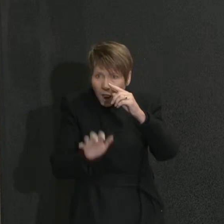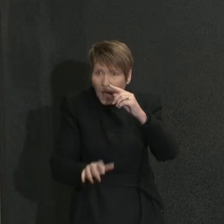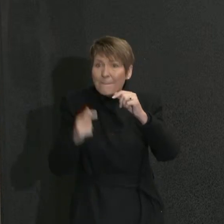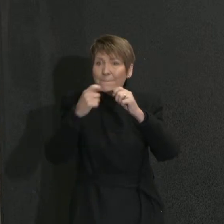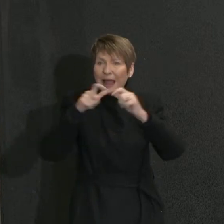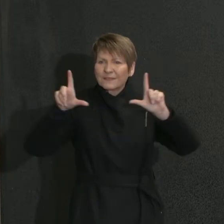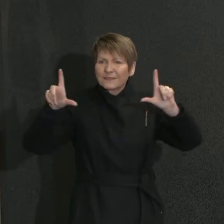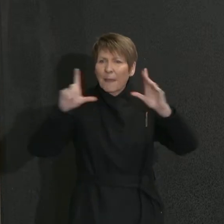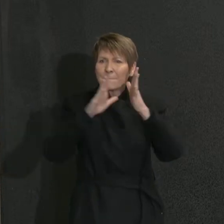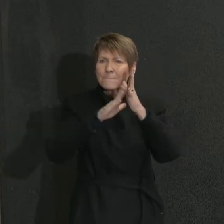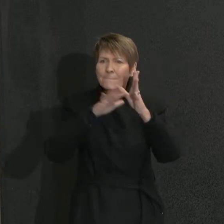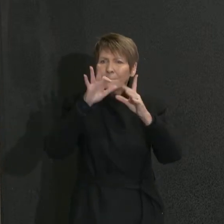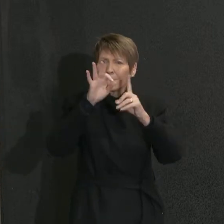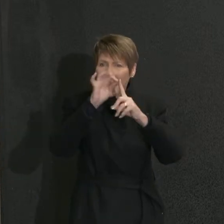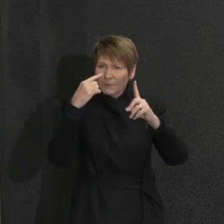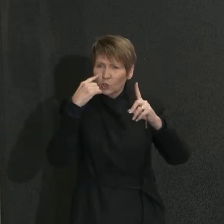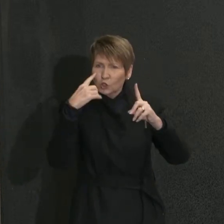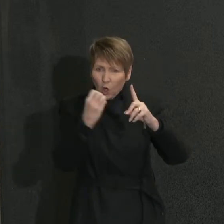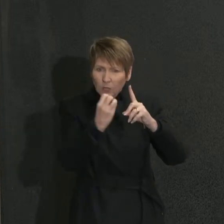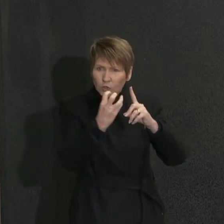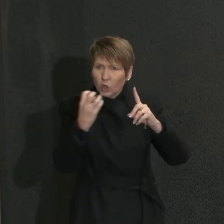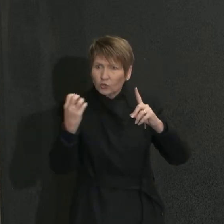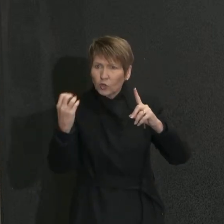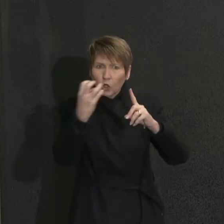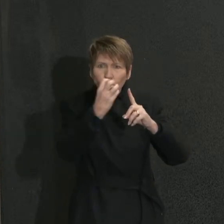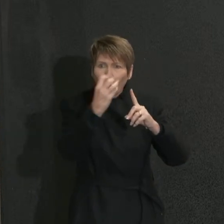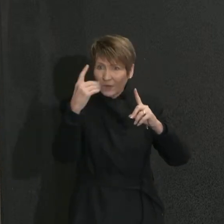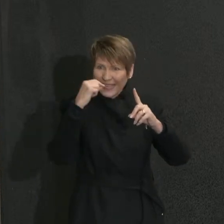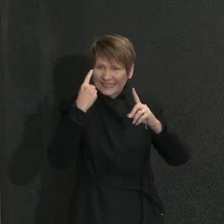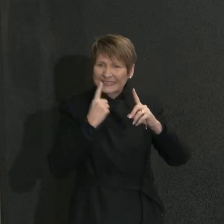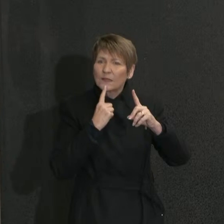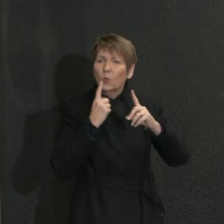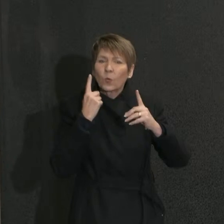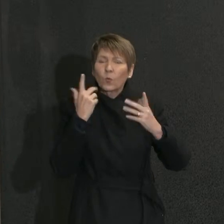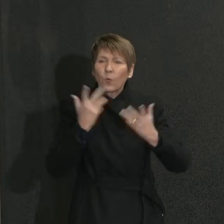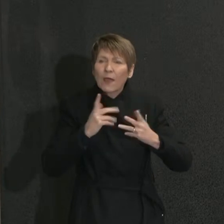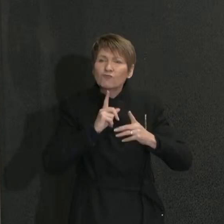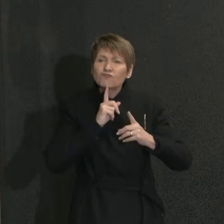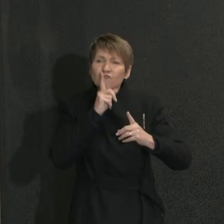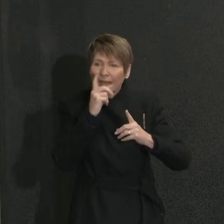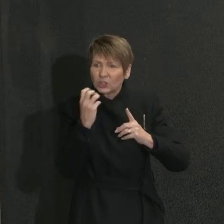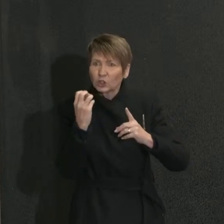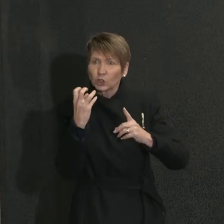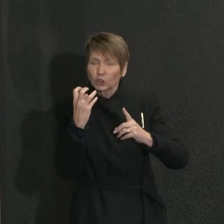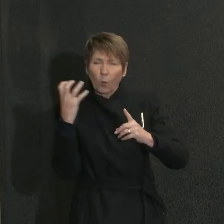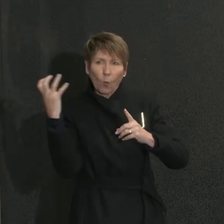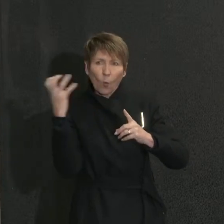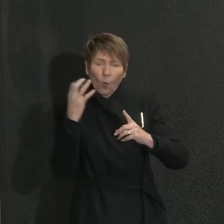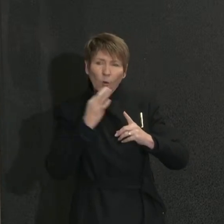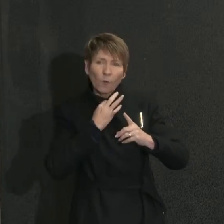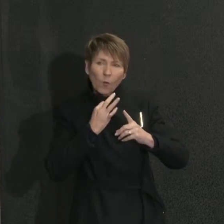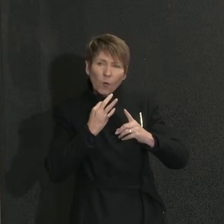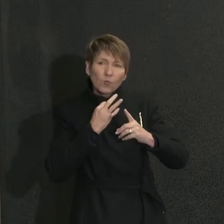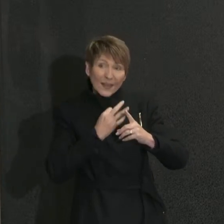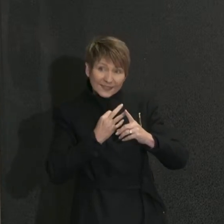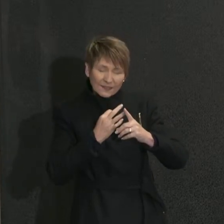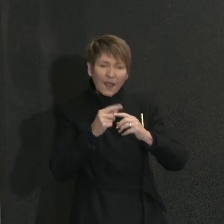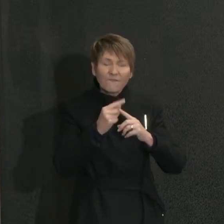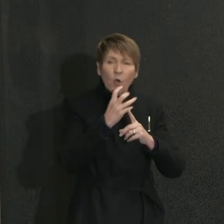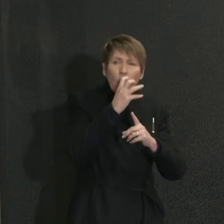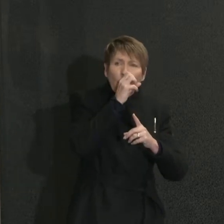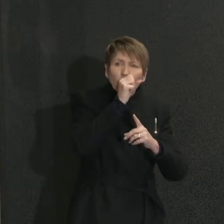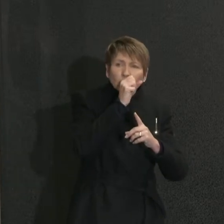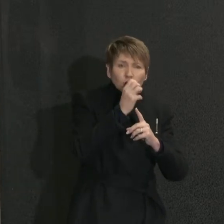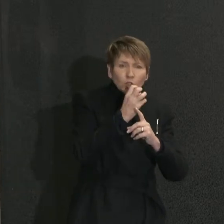bit more than that. And look, I would just make the point that there's a lot of other visiting, I think, going on also that